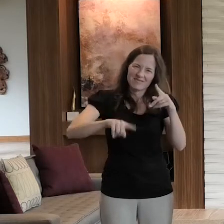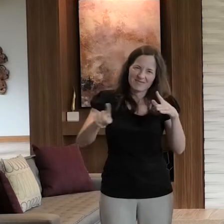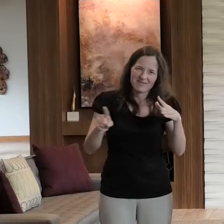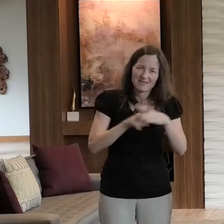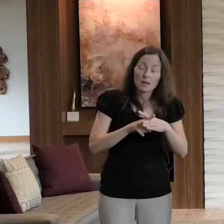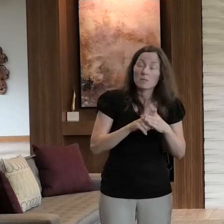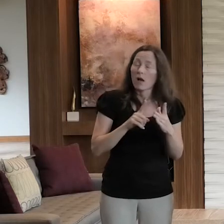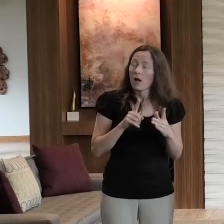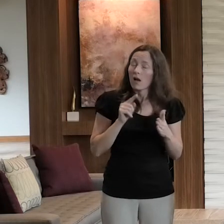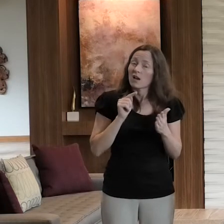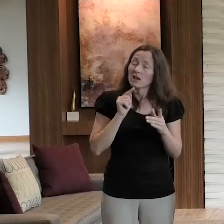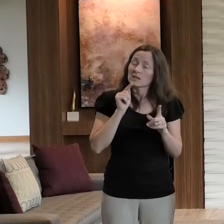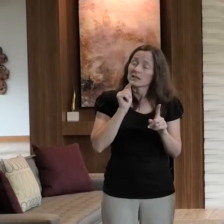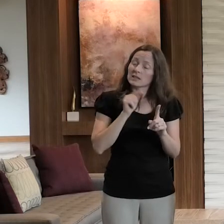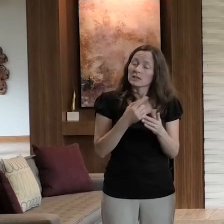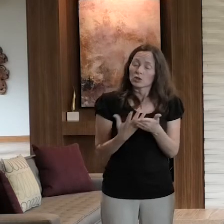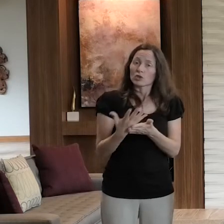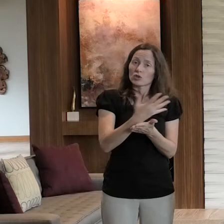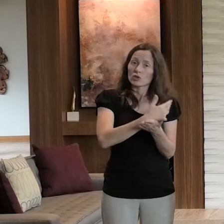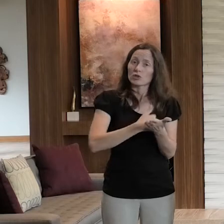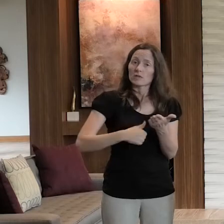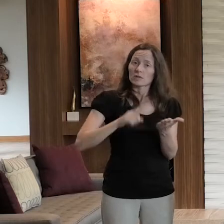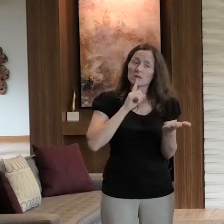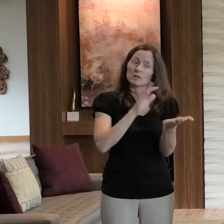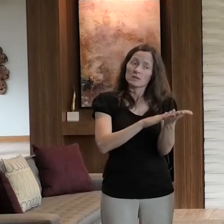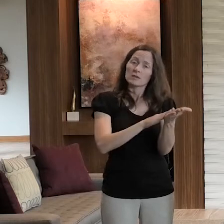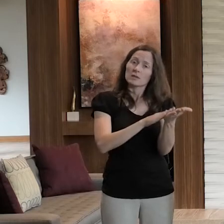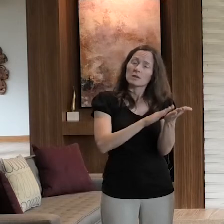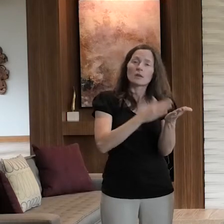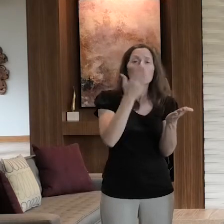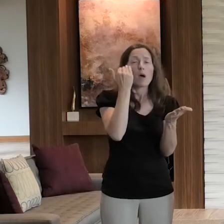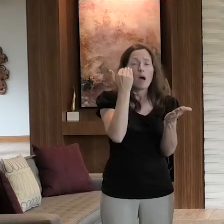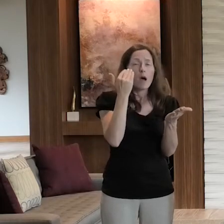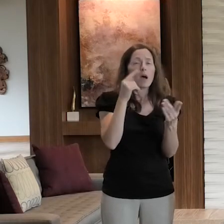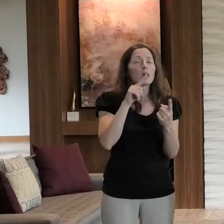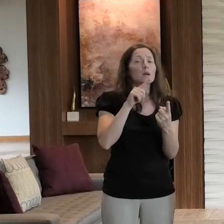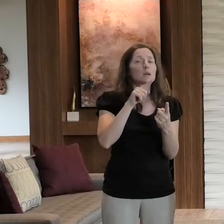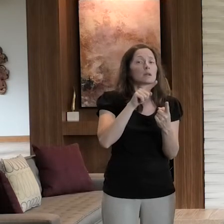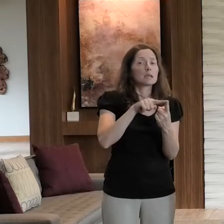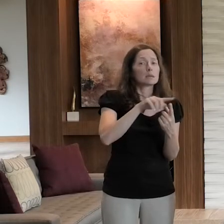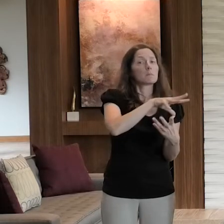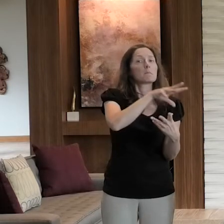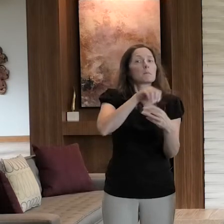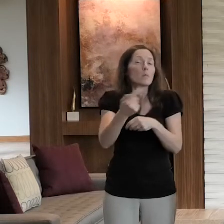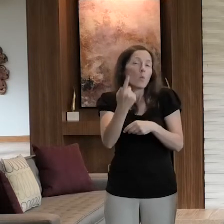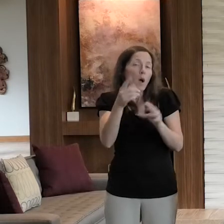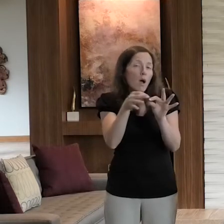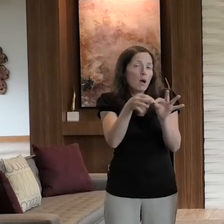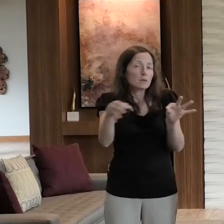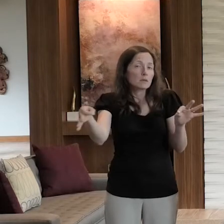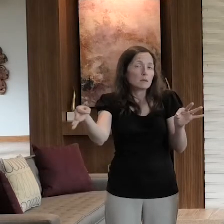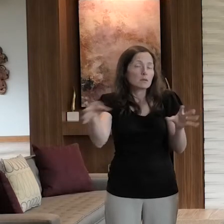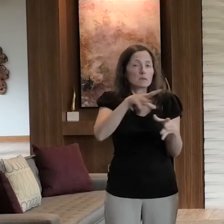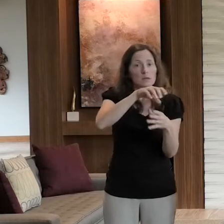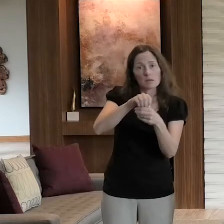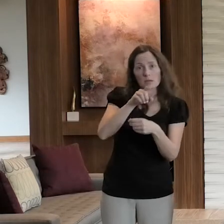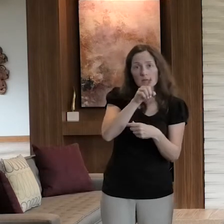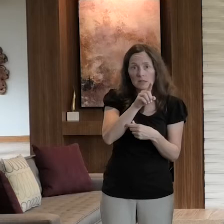he put a sentence, essentially, in the DRRA that essentially